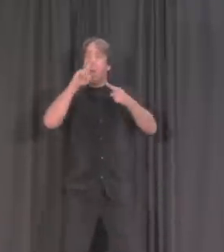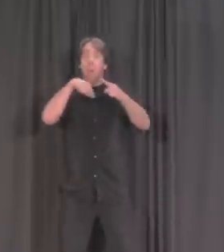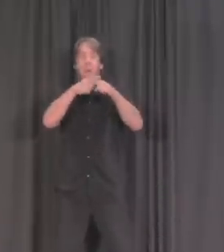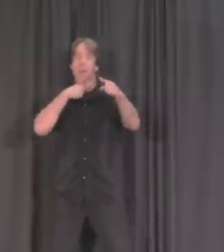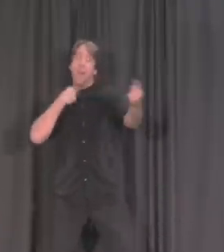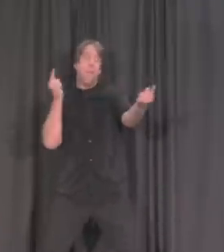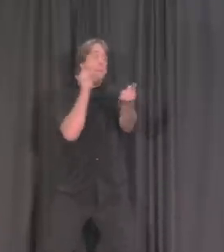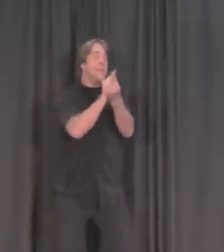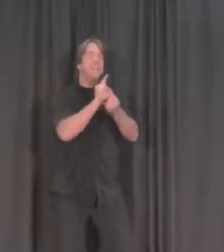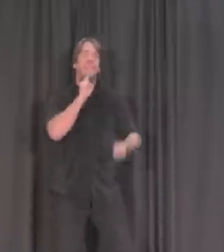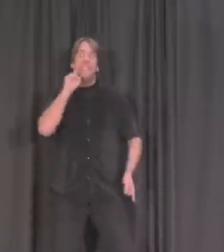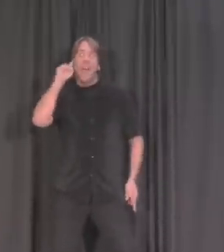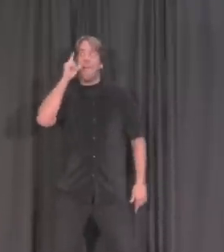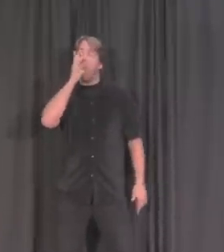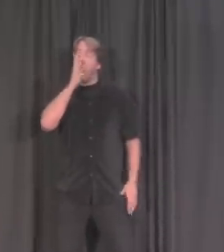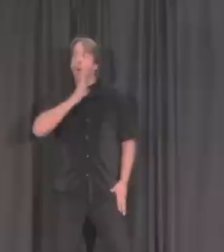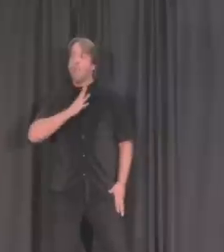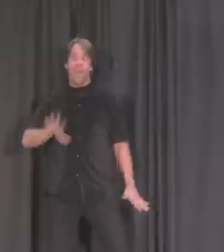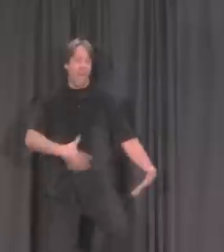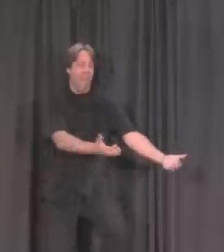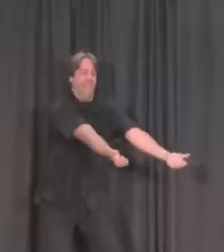Now I'm really excited to meet a pretty deaf lady.